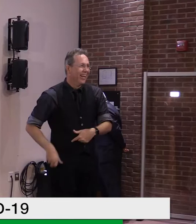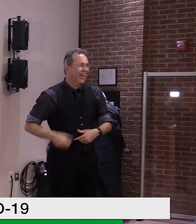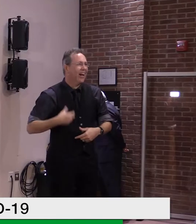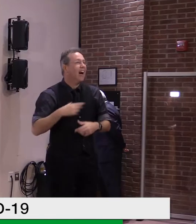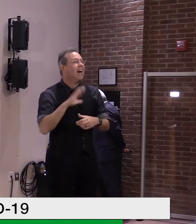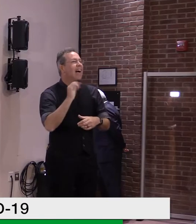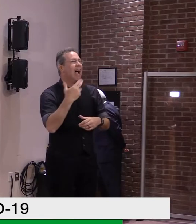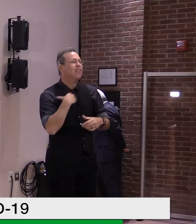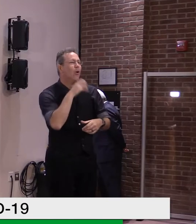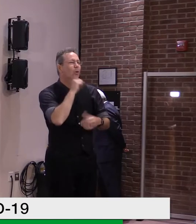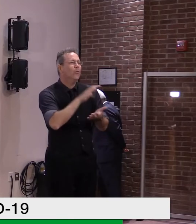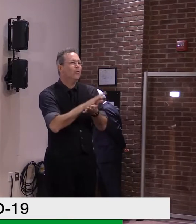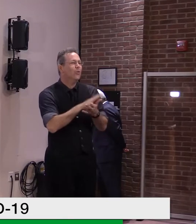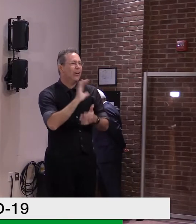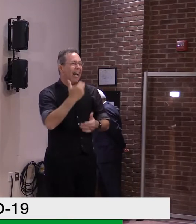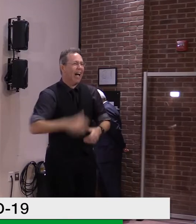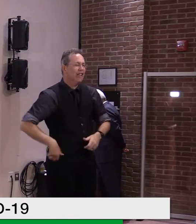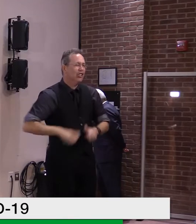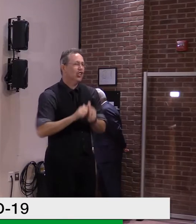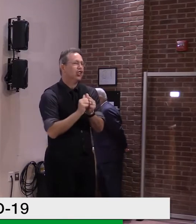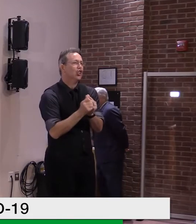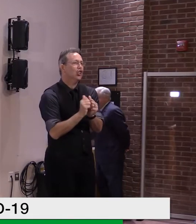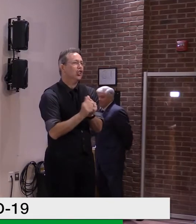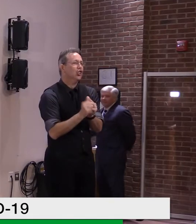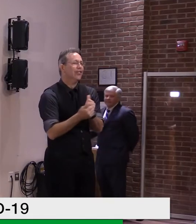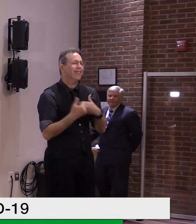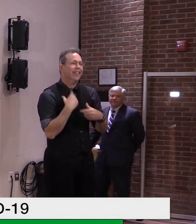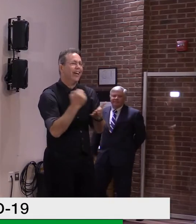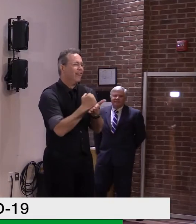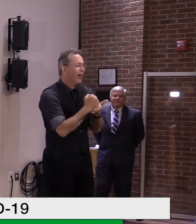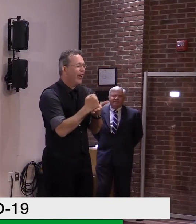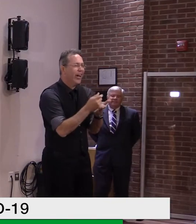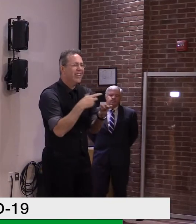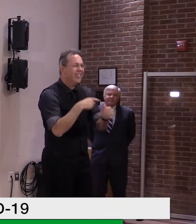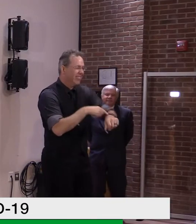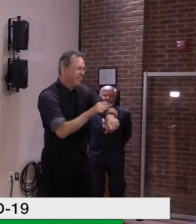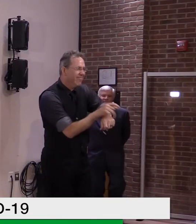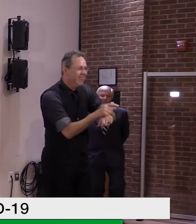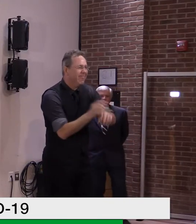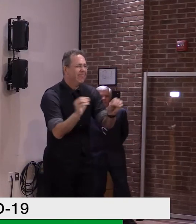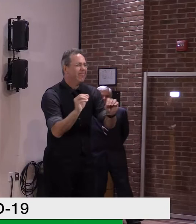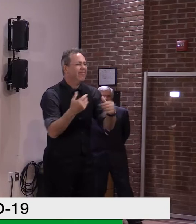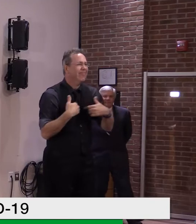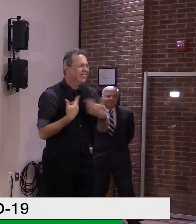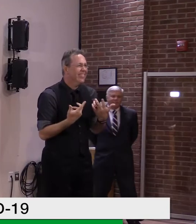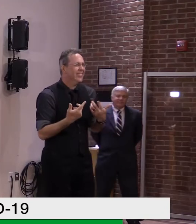what happens. Obviously, we want to do whatever we can to keep up